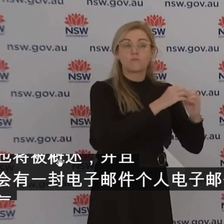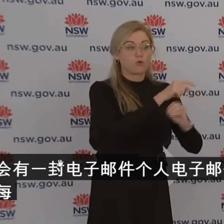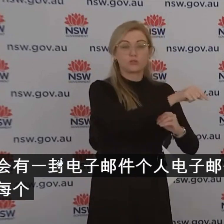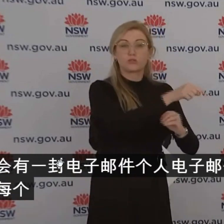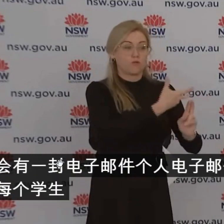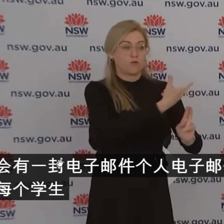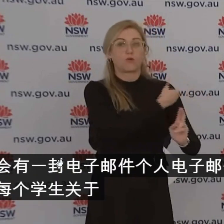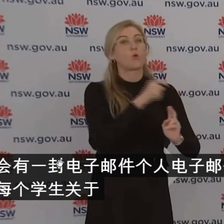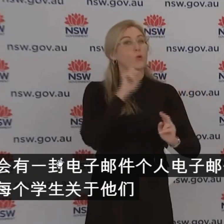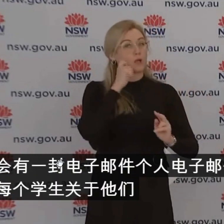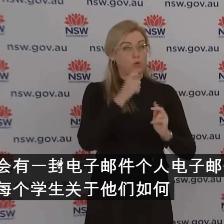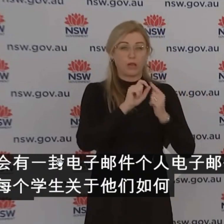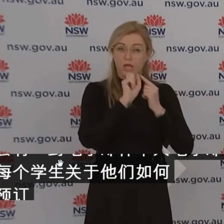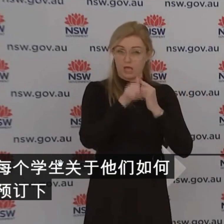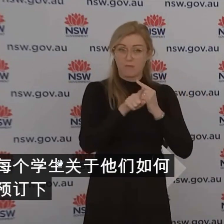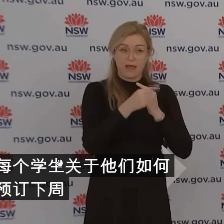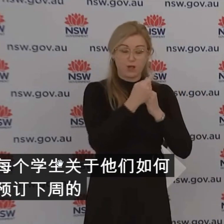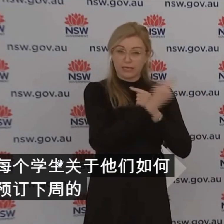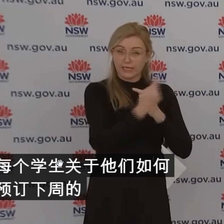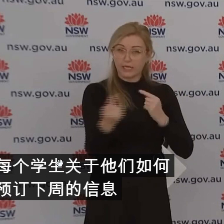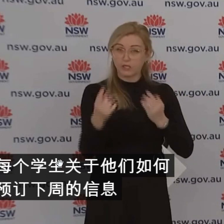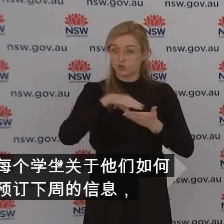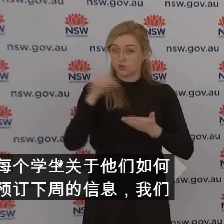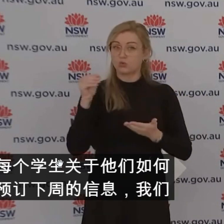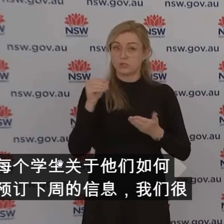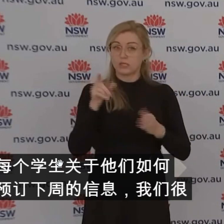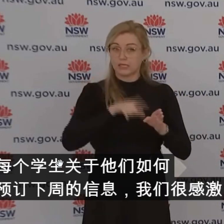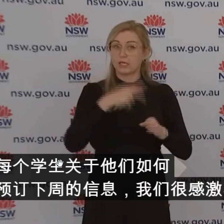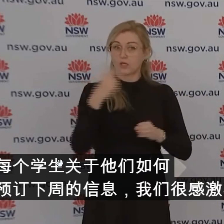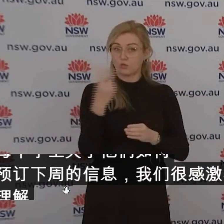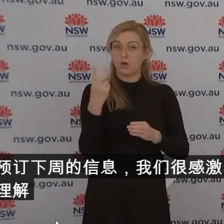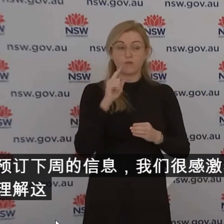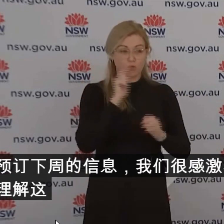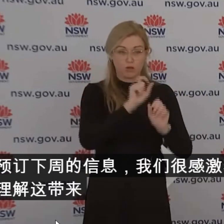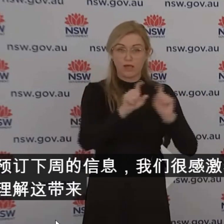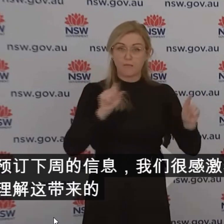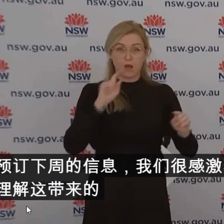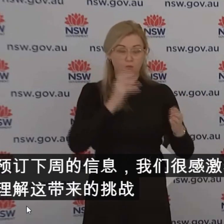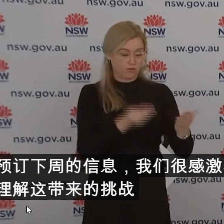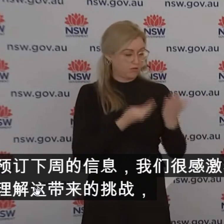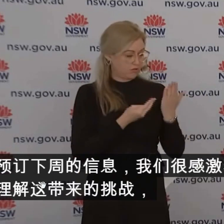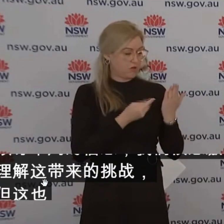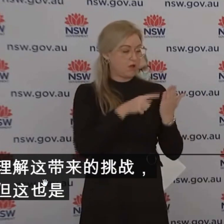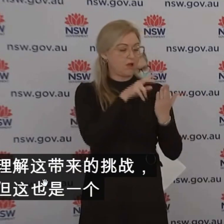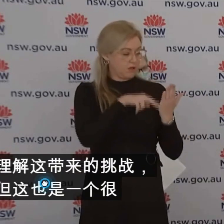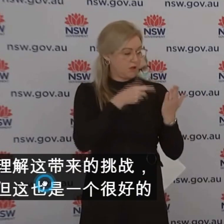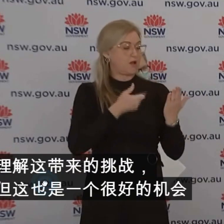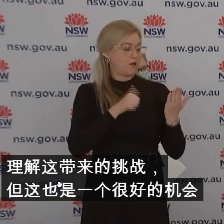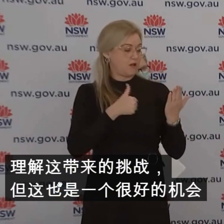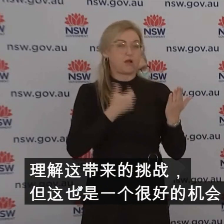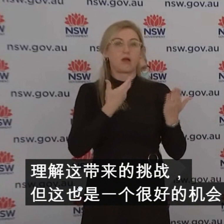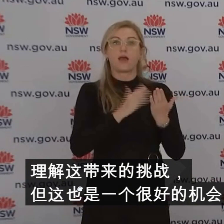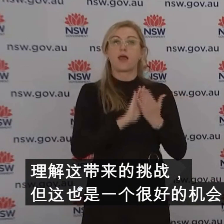sent to every single student on how they can book for next week. And we appreciate the challenges this poses, but it's also a